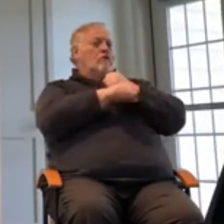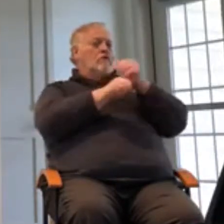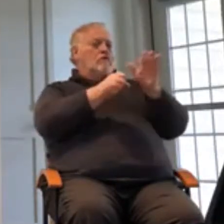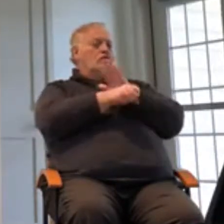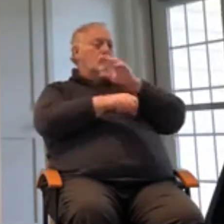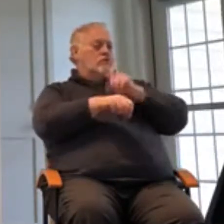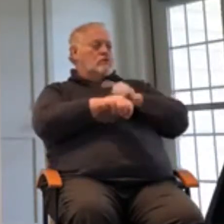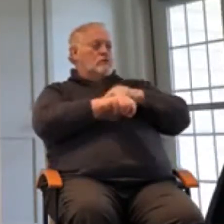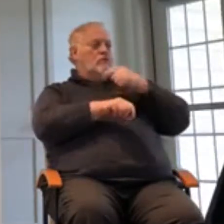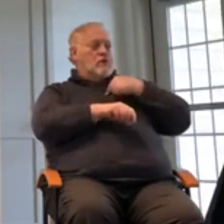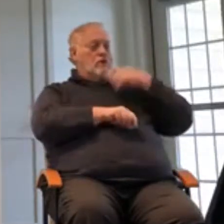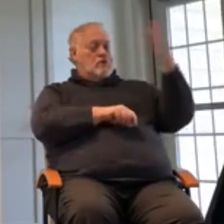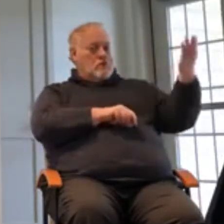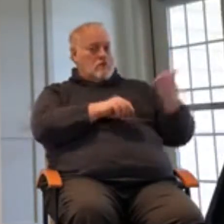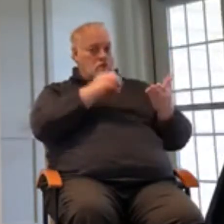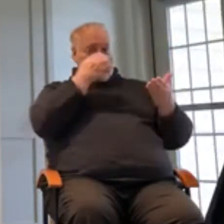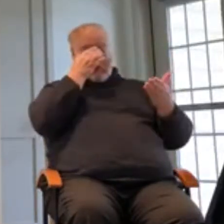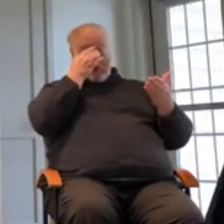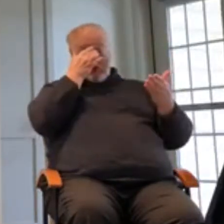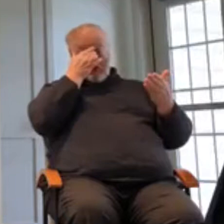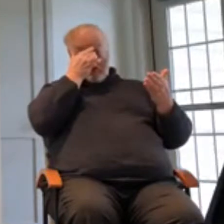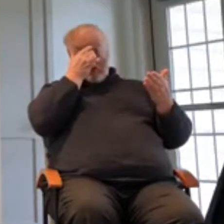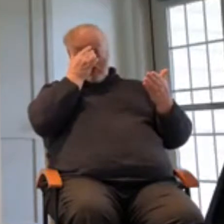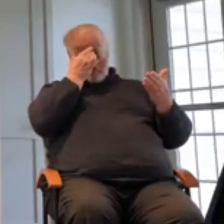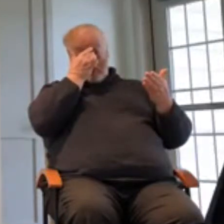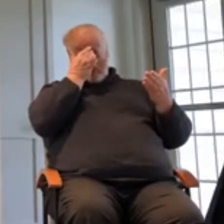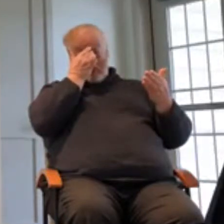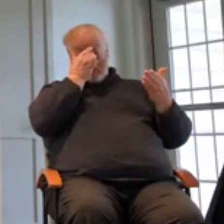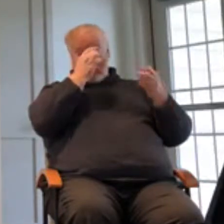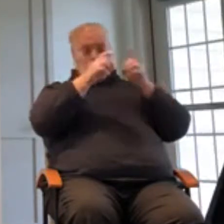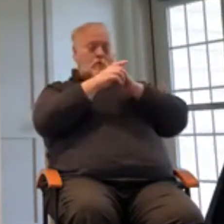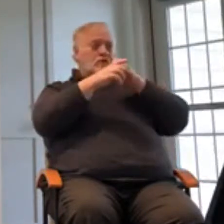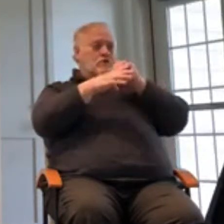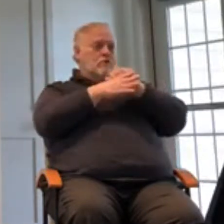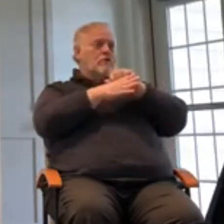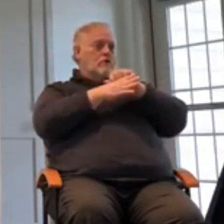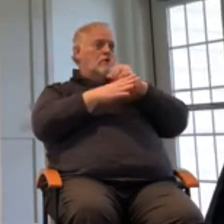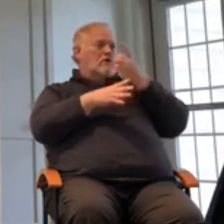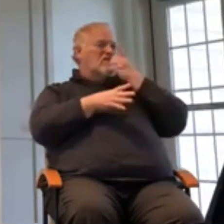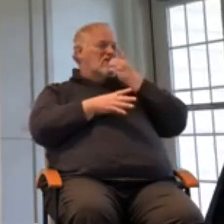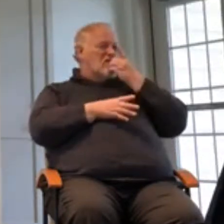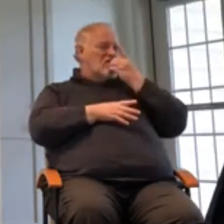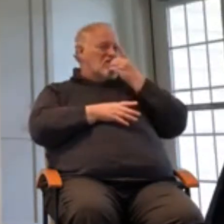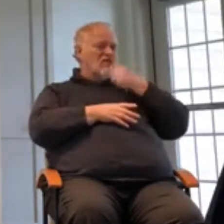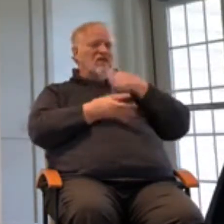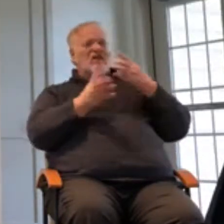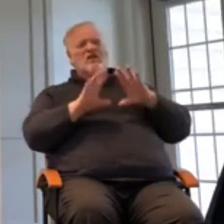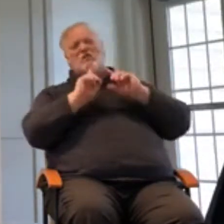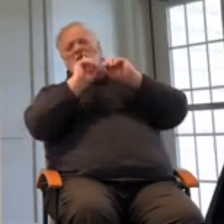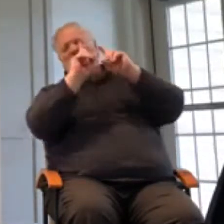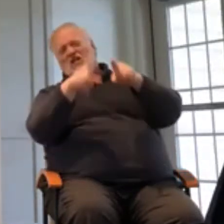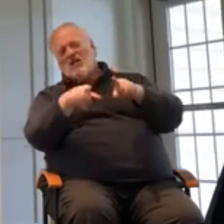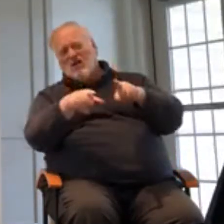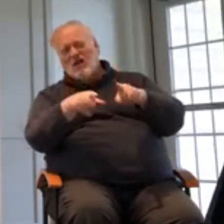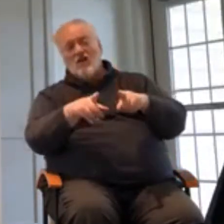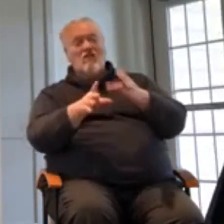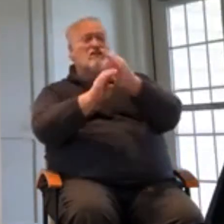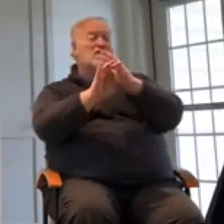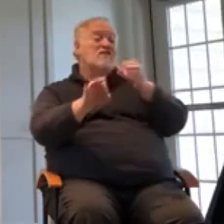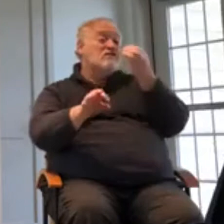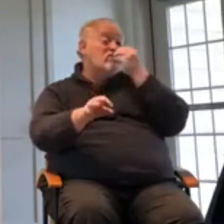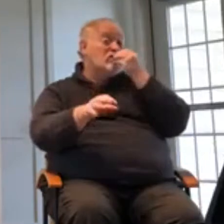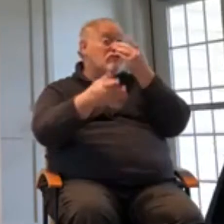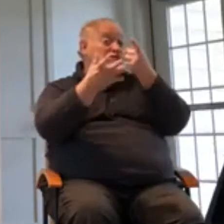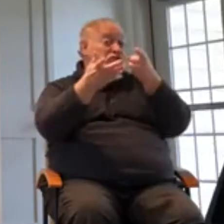Time I was invited to a disability dinner, and I kind of didn't want to go, but you know what, it was free food, I was getting paid for it.